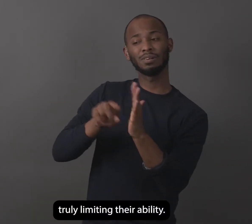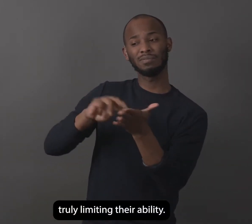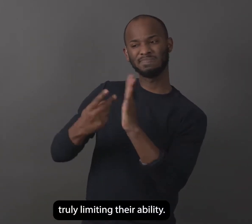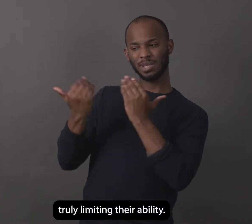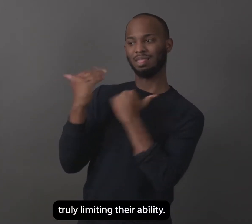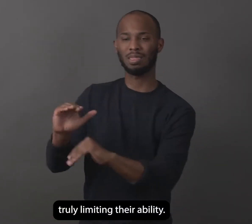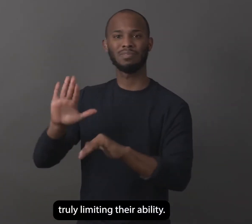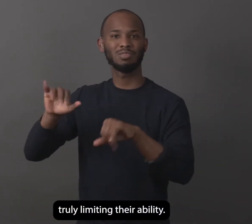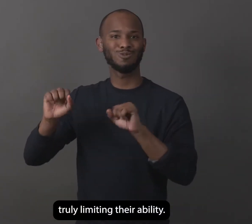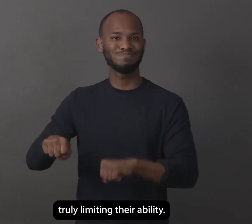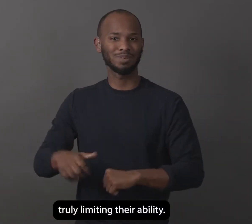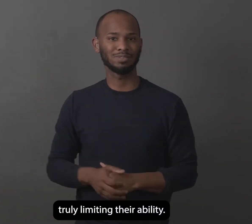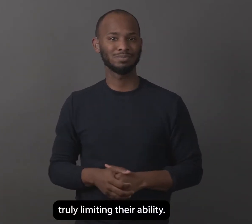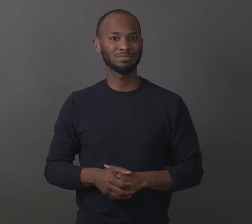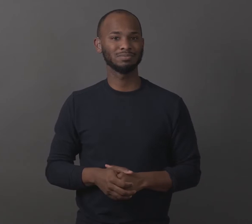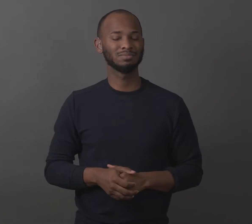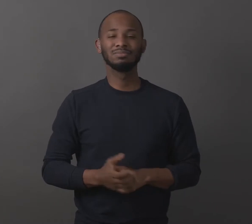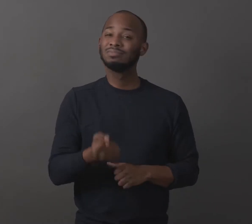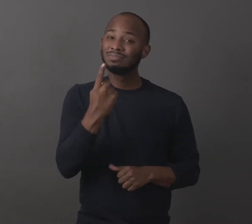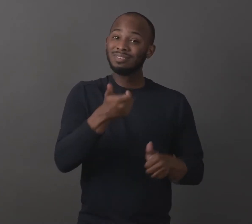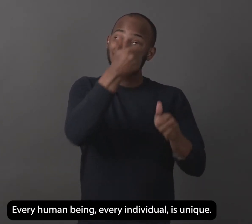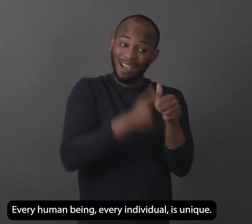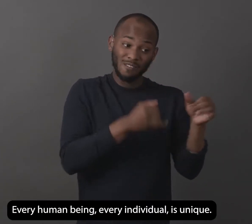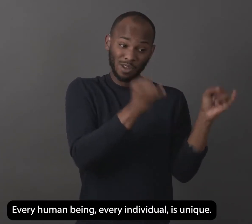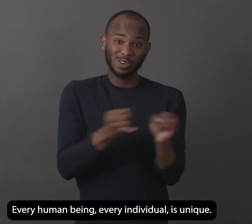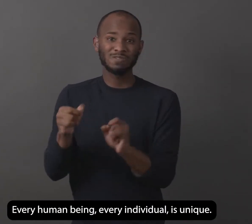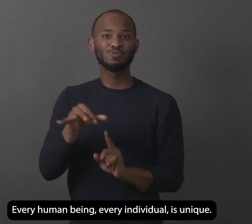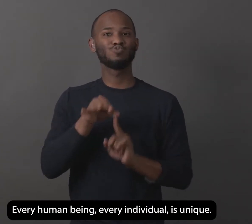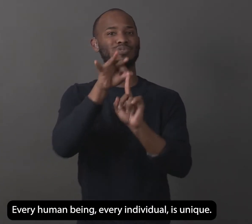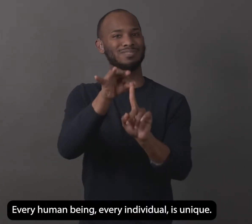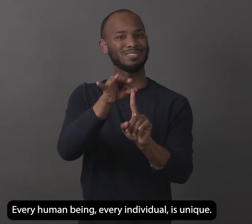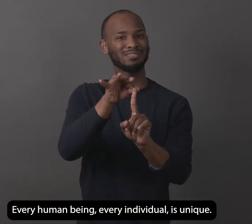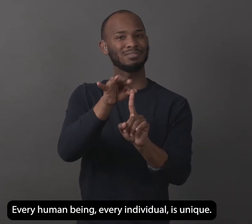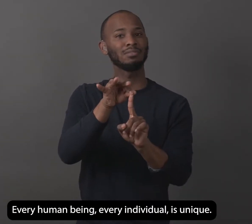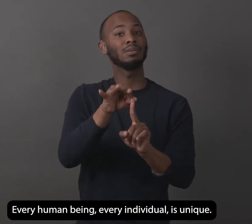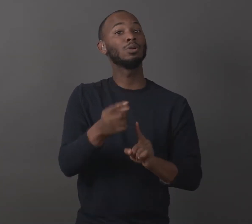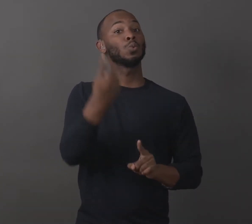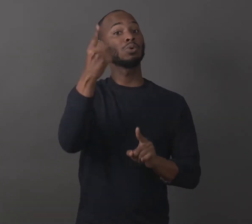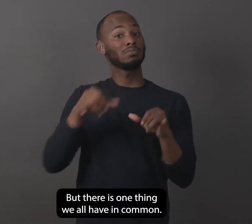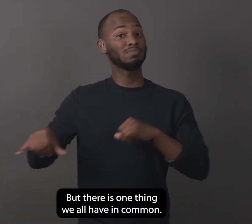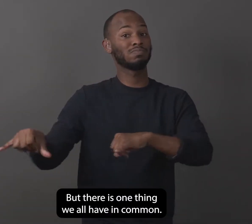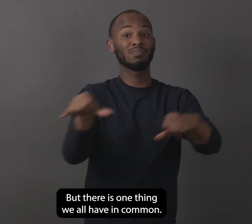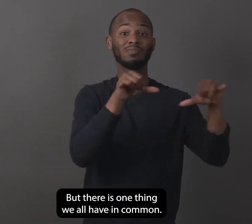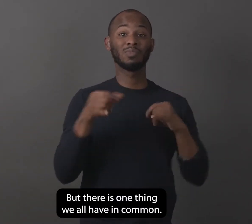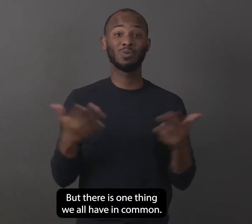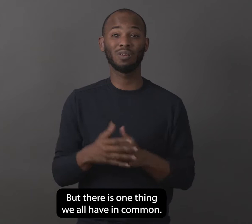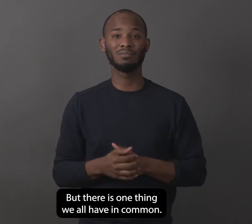truly limiting their ability. Every human, every individual is unique, but there is one thing we all have in